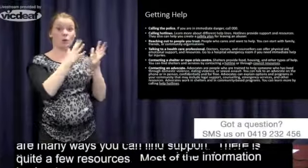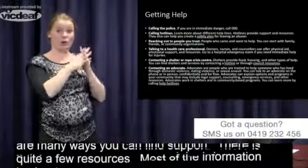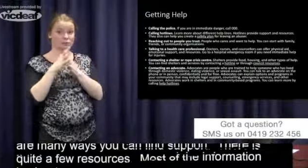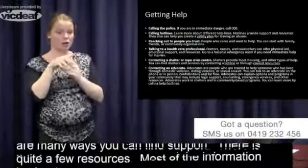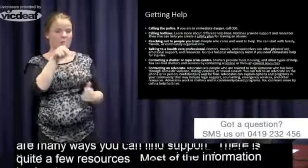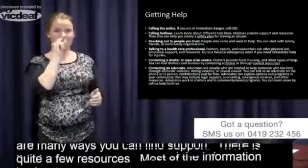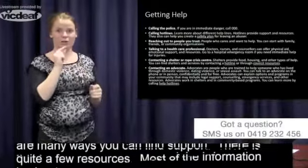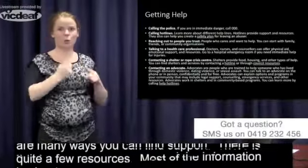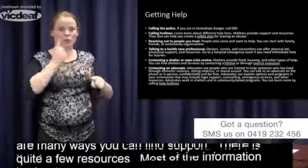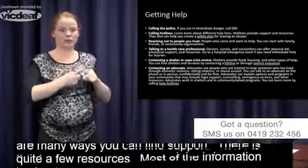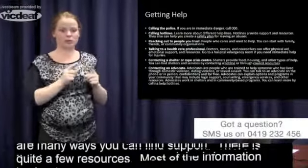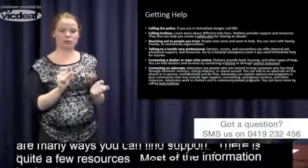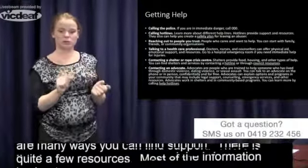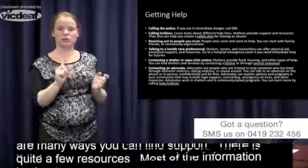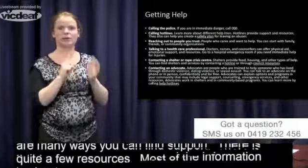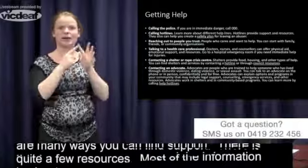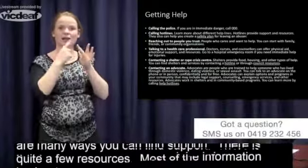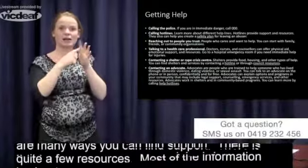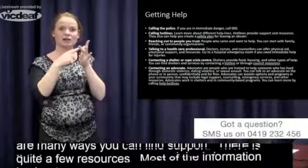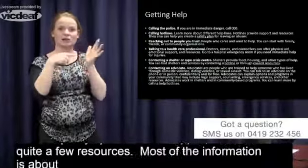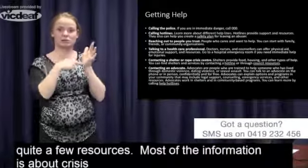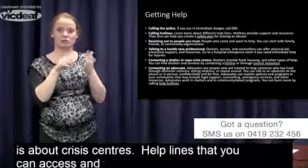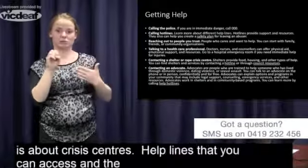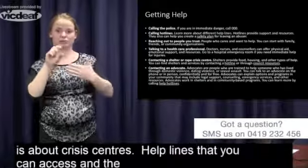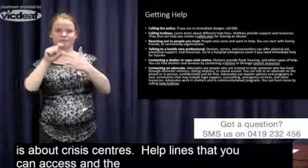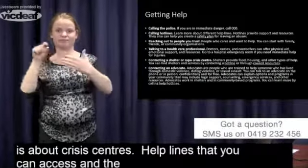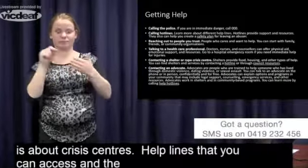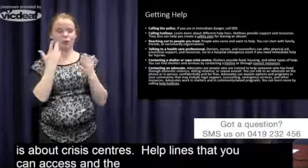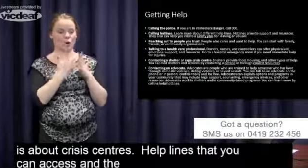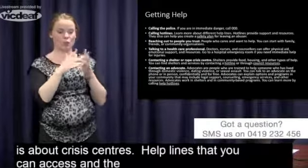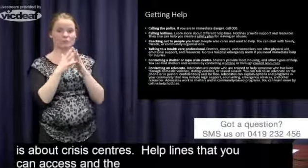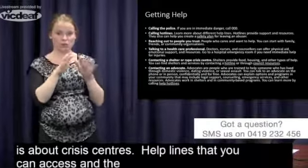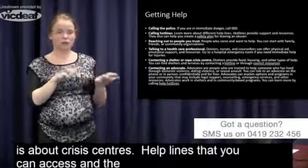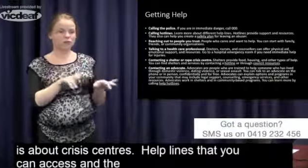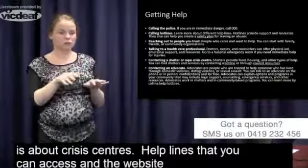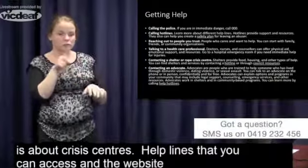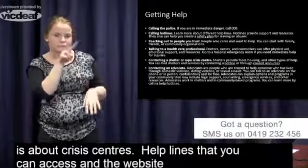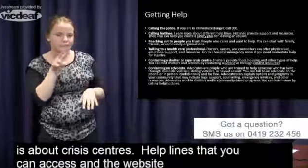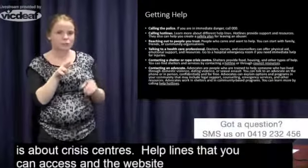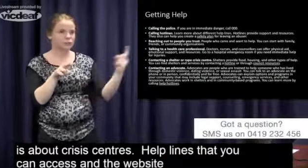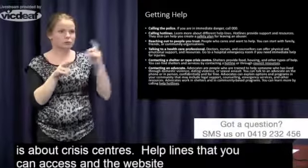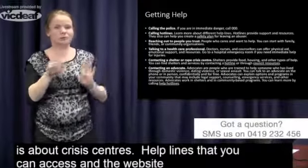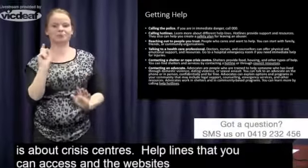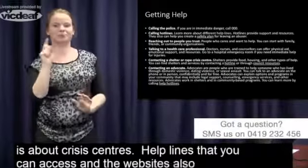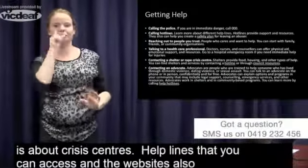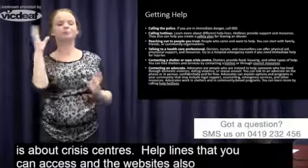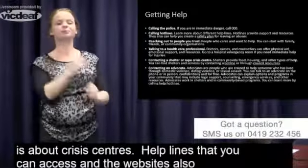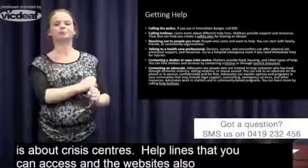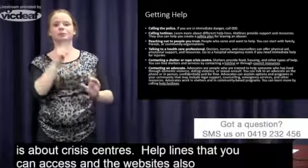helplines that you can access, and the website also has a quick exit. So just say